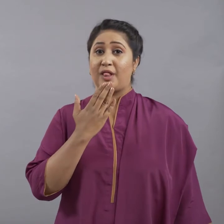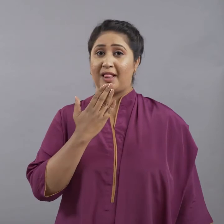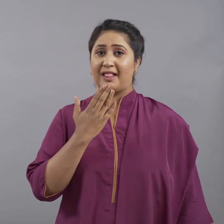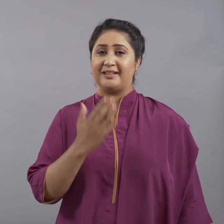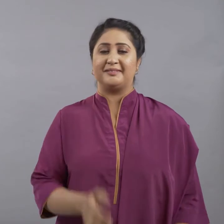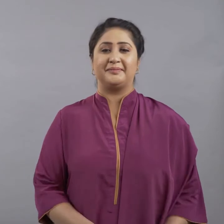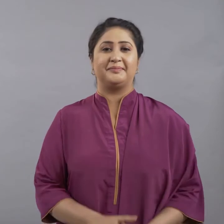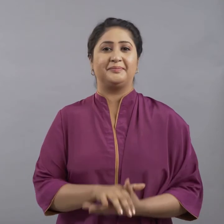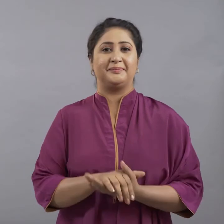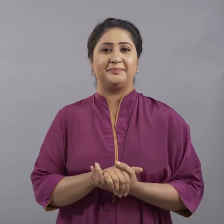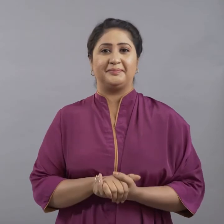School.